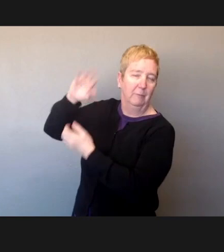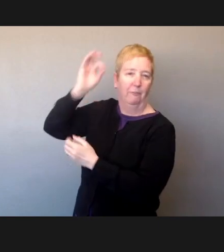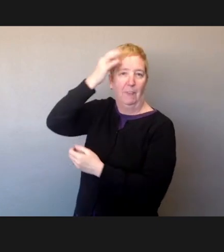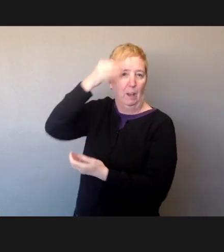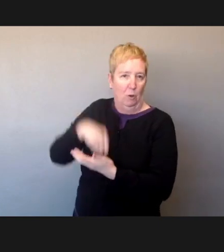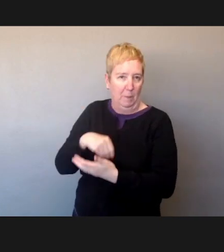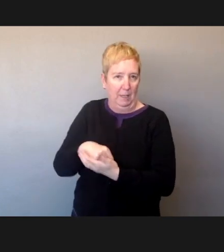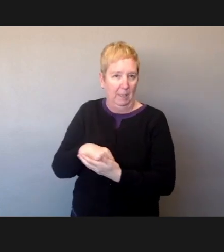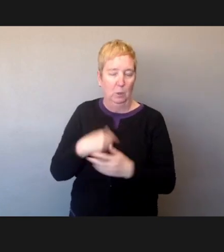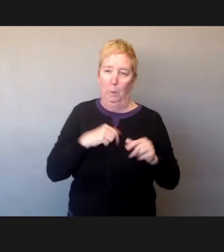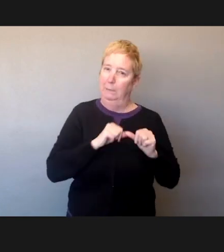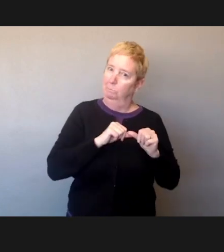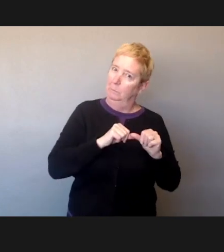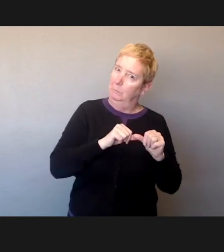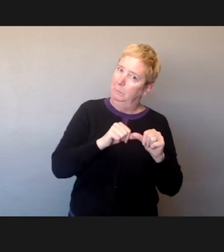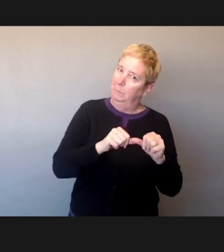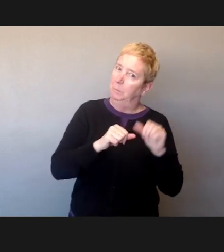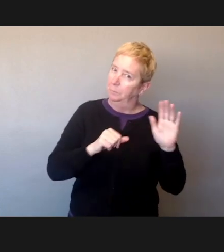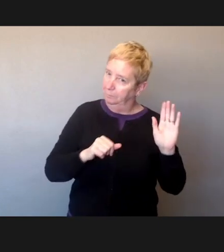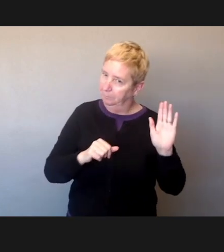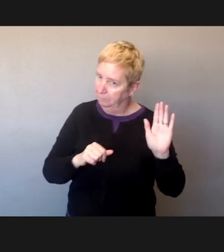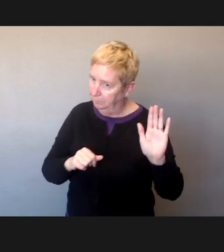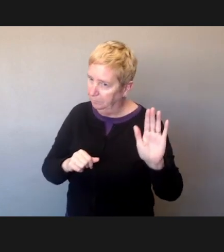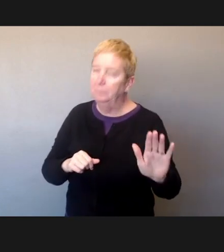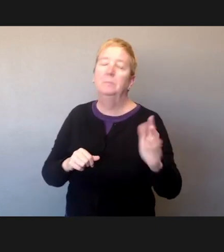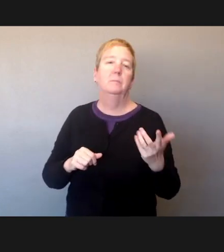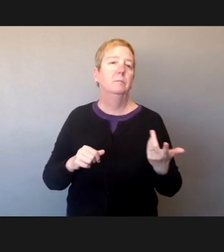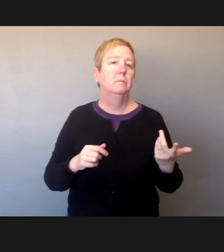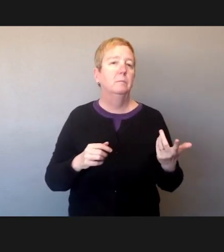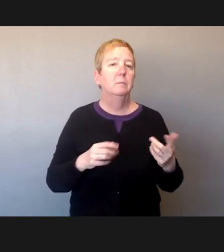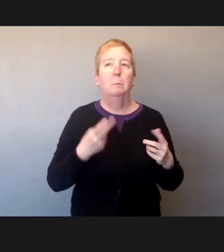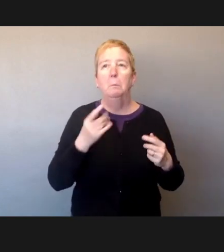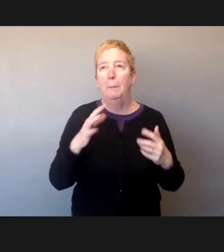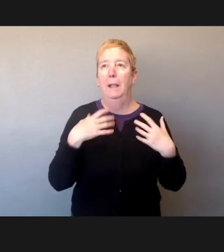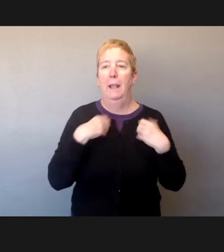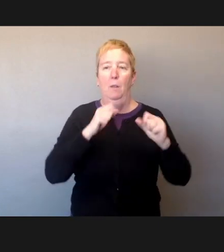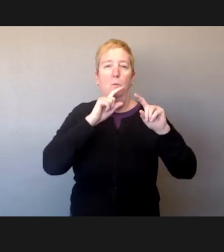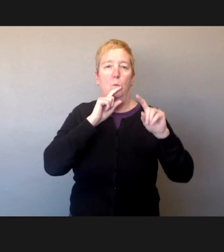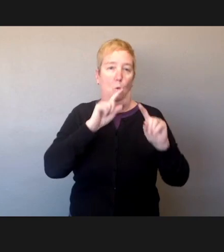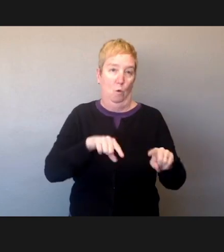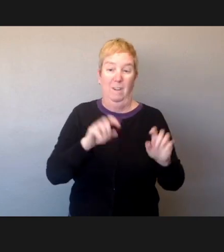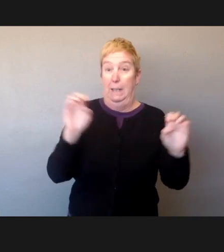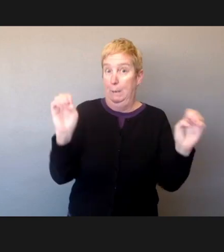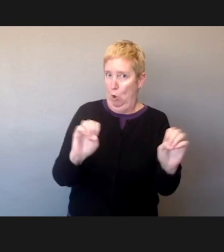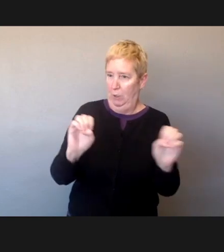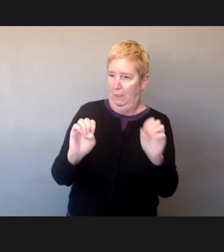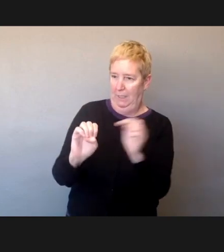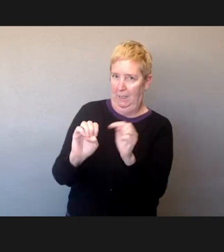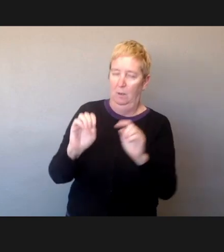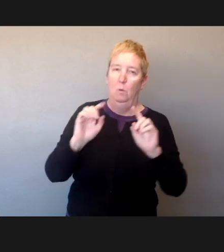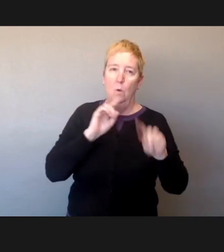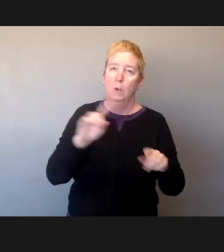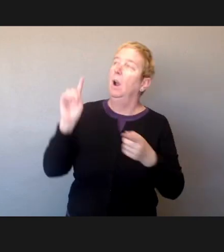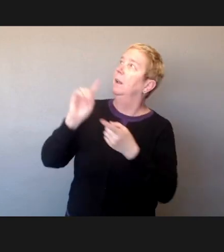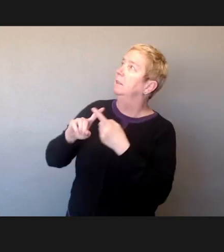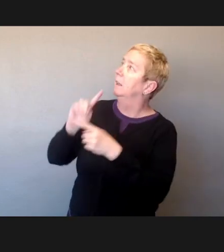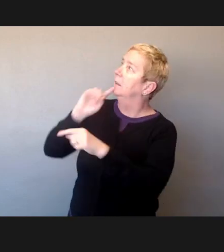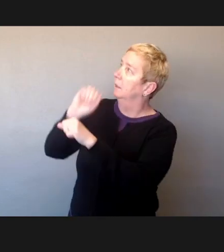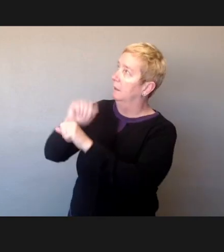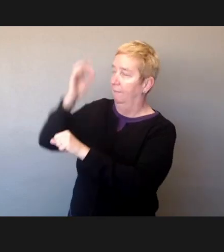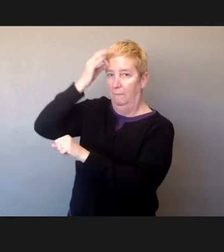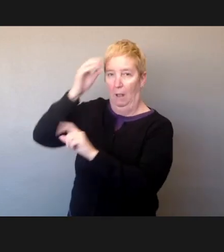so the plan would be to continue the public health emergency part of it until the federal order